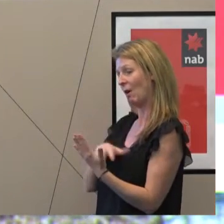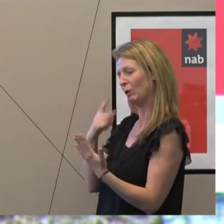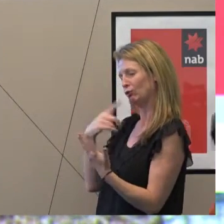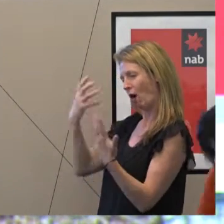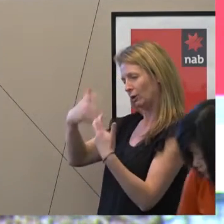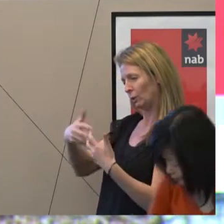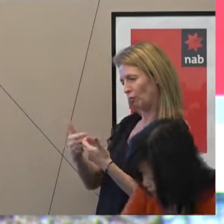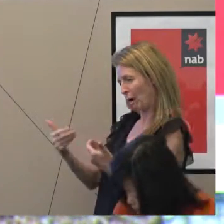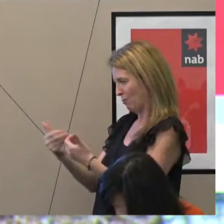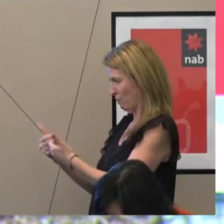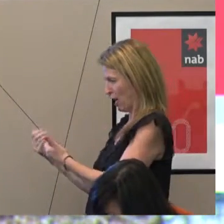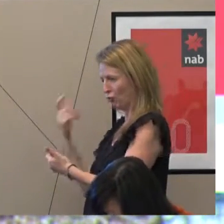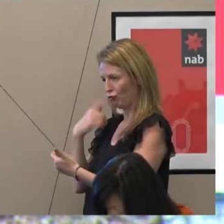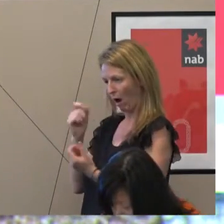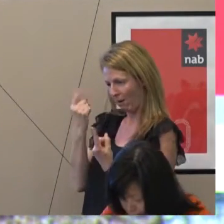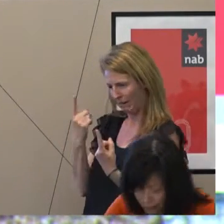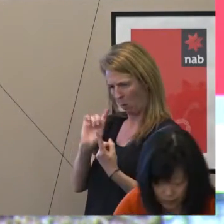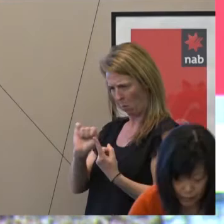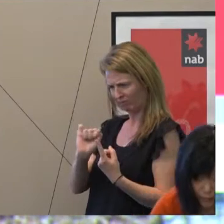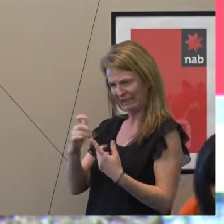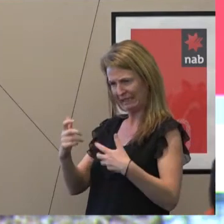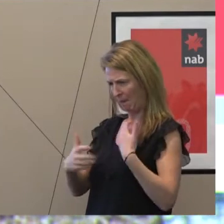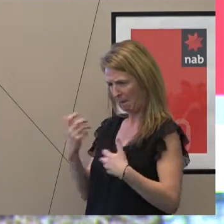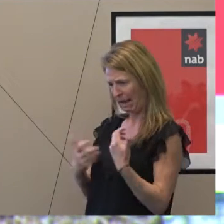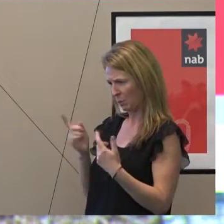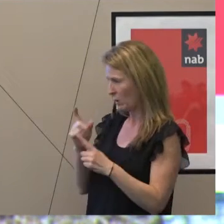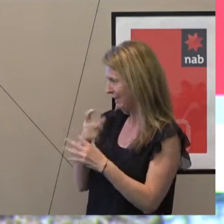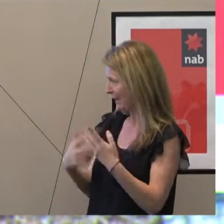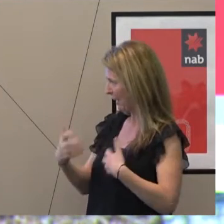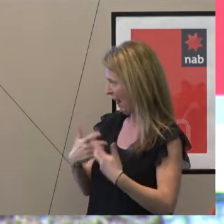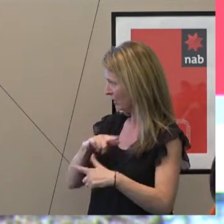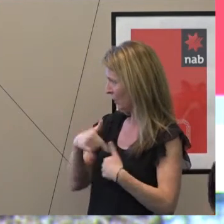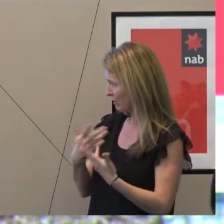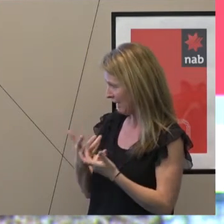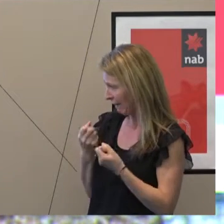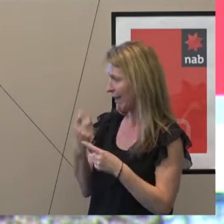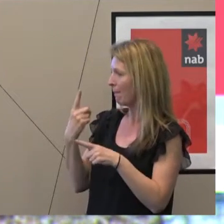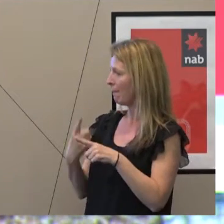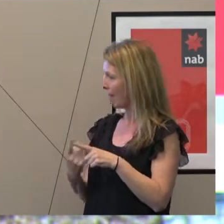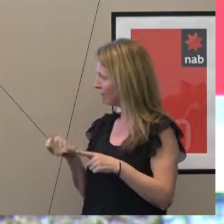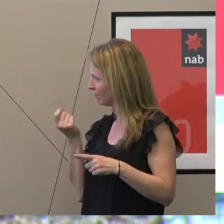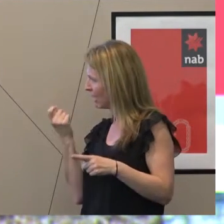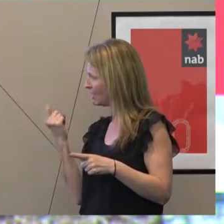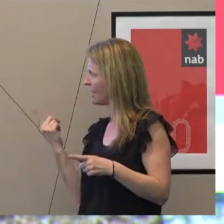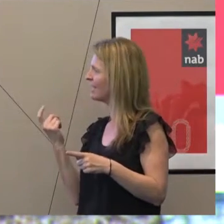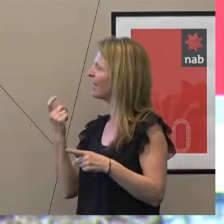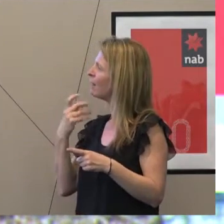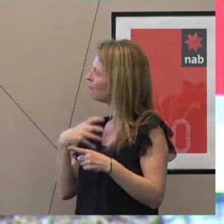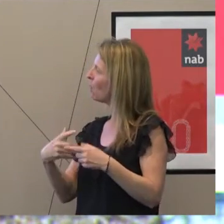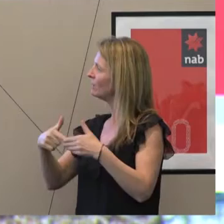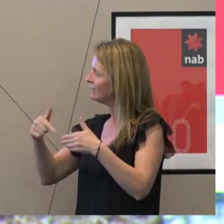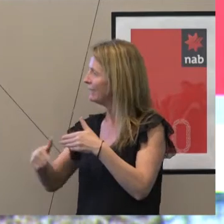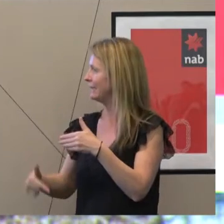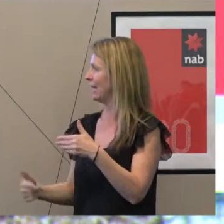to understand what kind of disability complaints are we getting, and understanding, I guess, in a more detailed